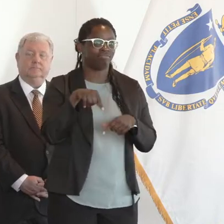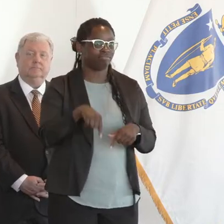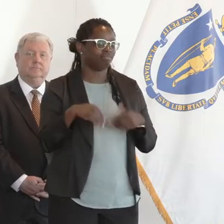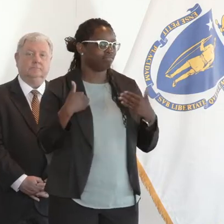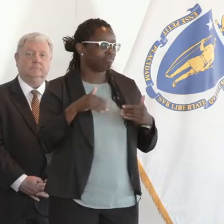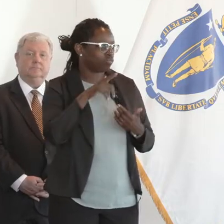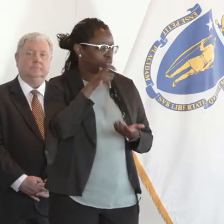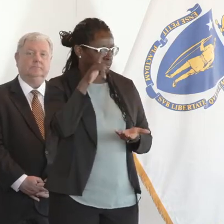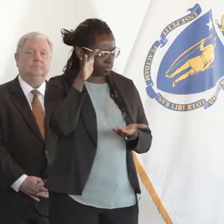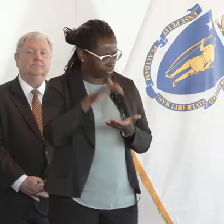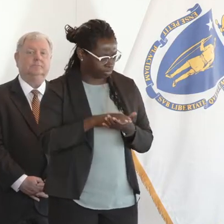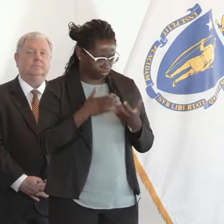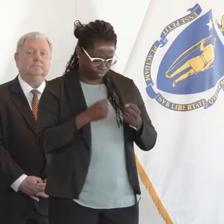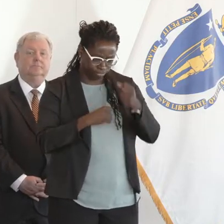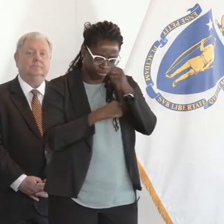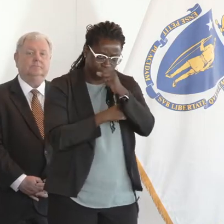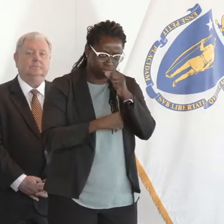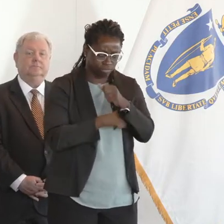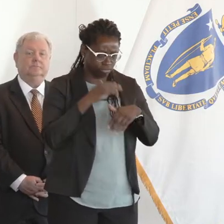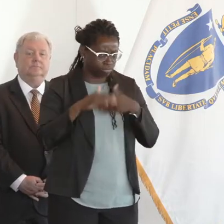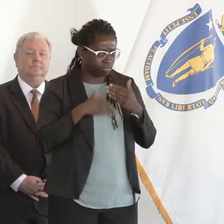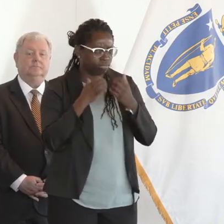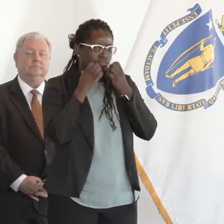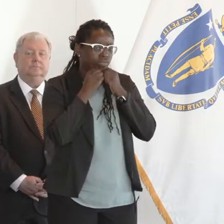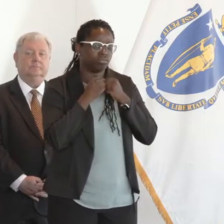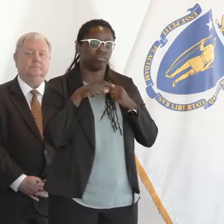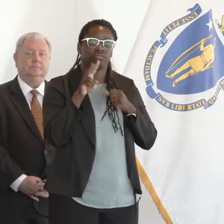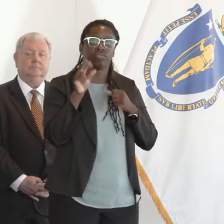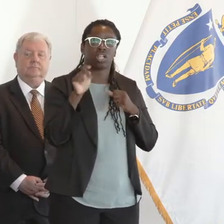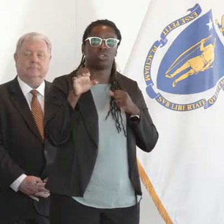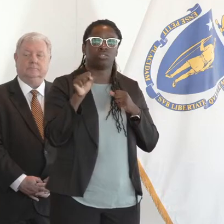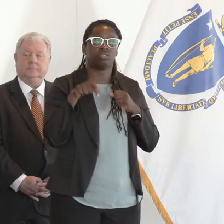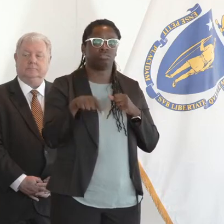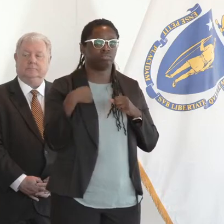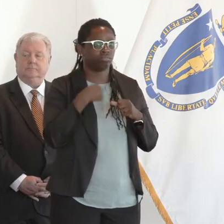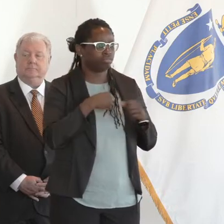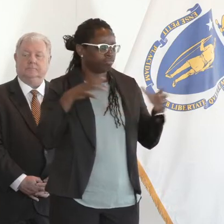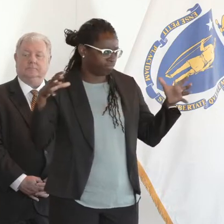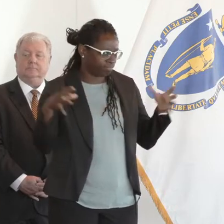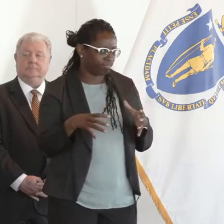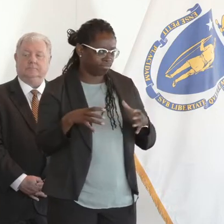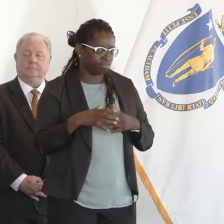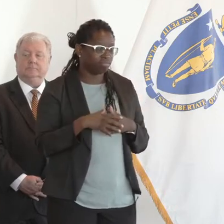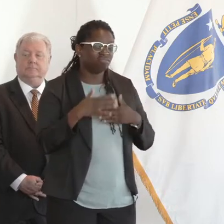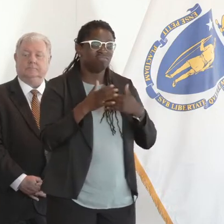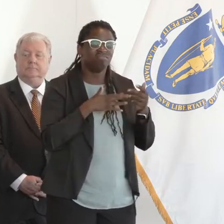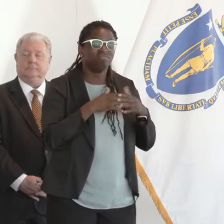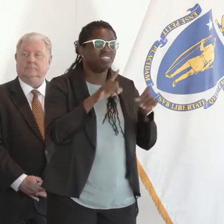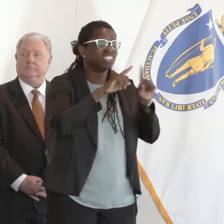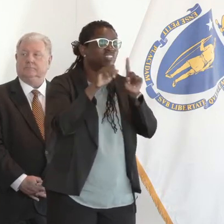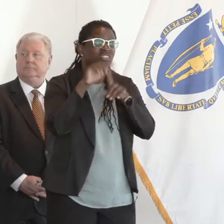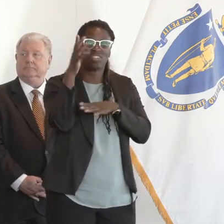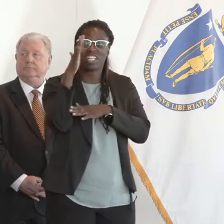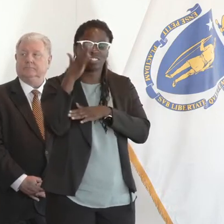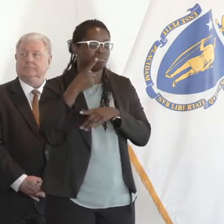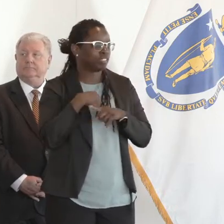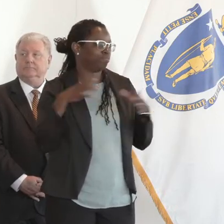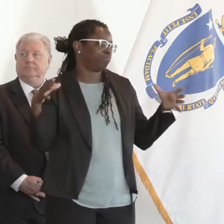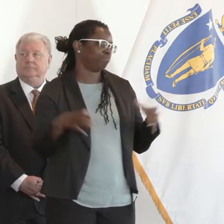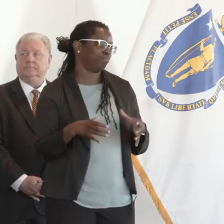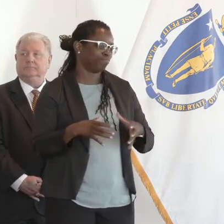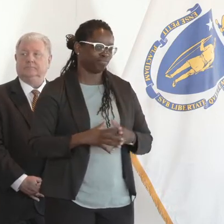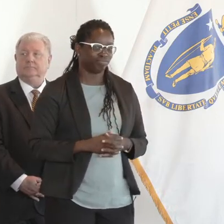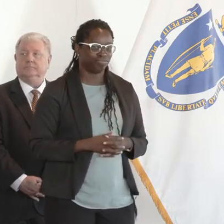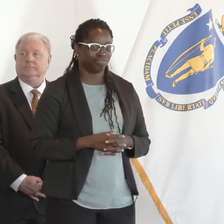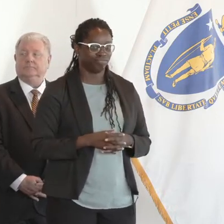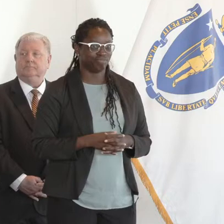values which we all celebrate collectively, despite the differences in our flags. I also have to tell you that my relationship,